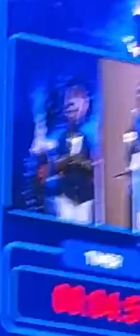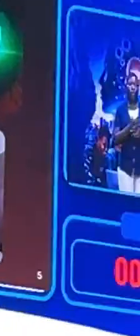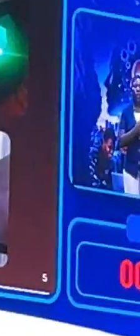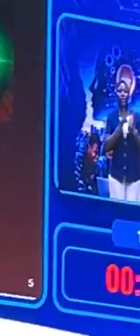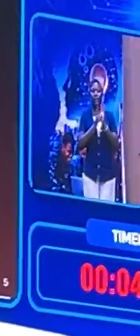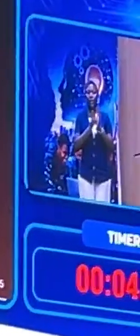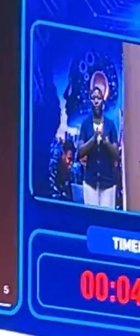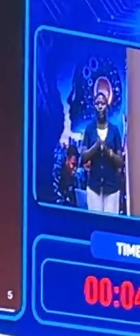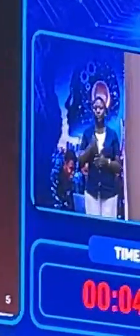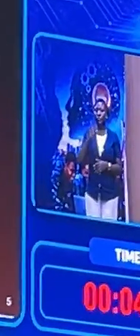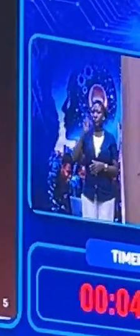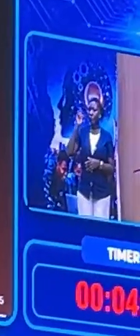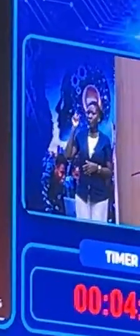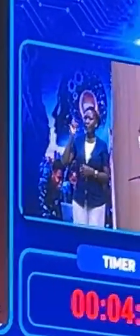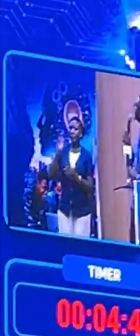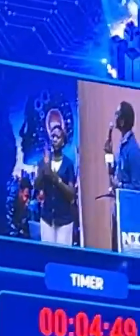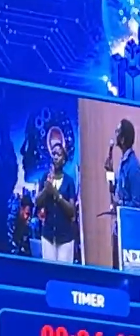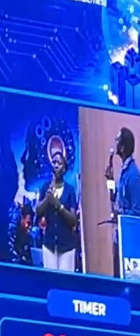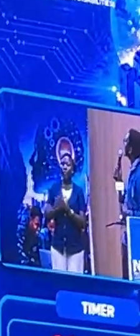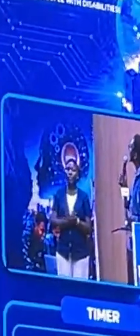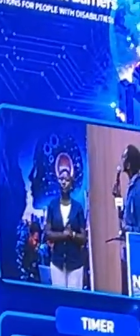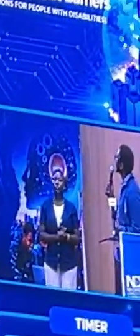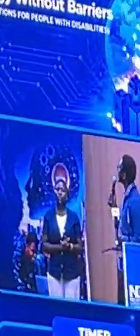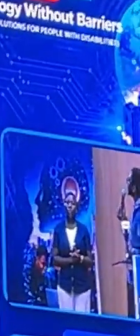you could pull up the video, please.